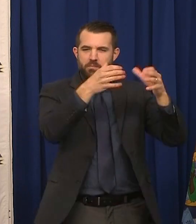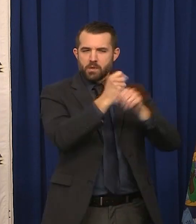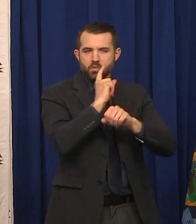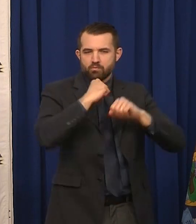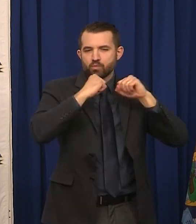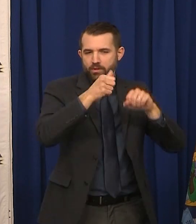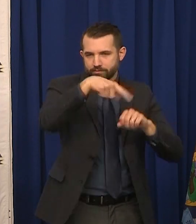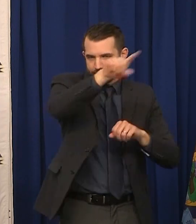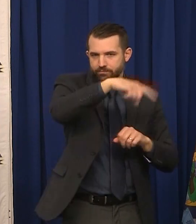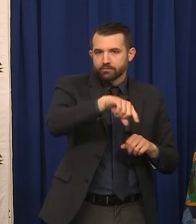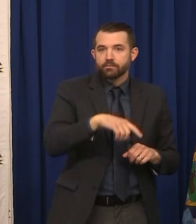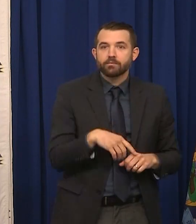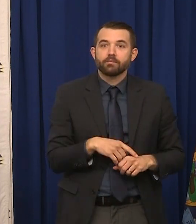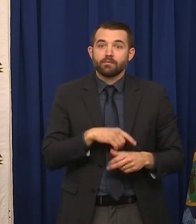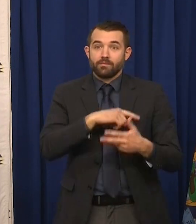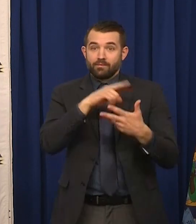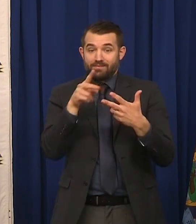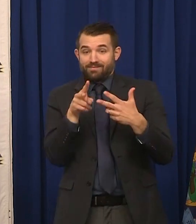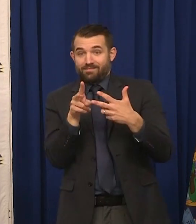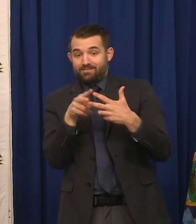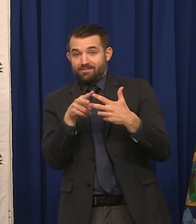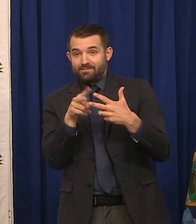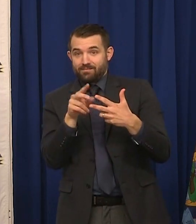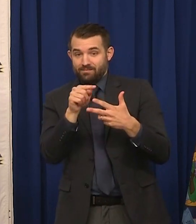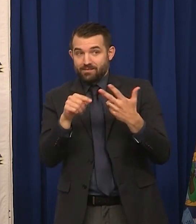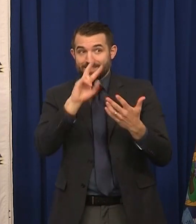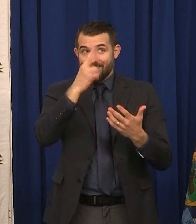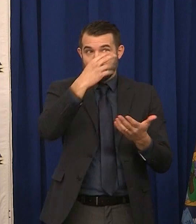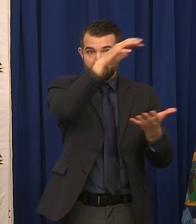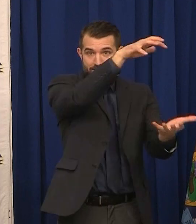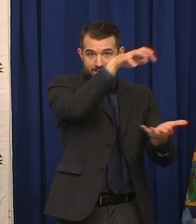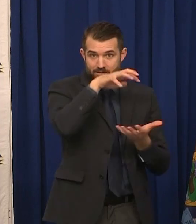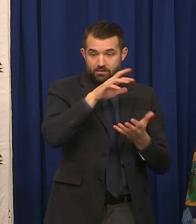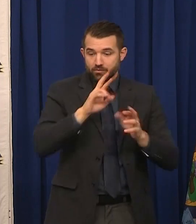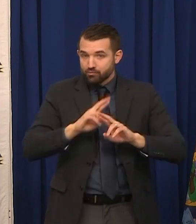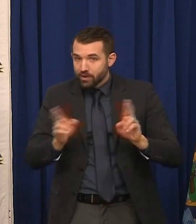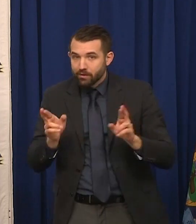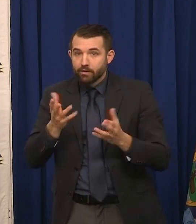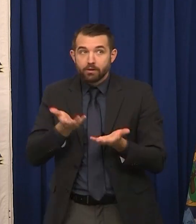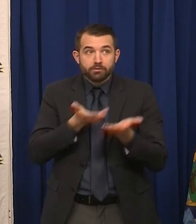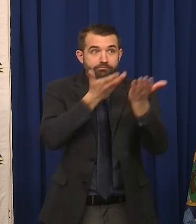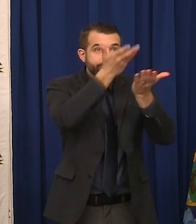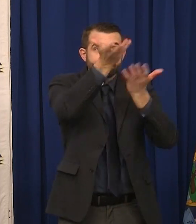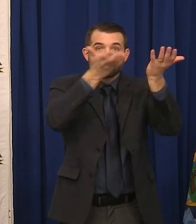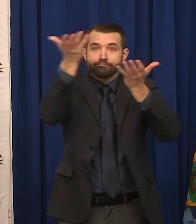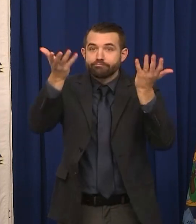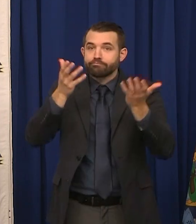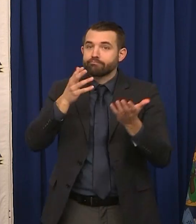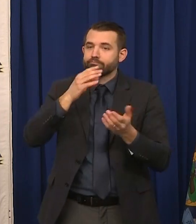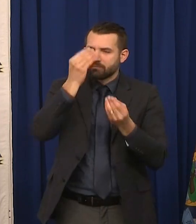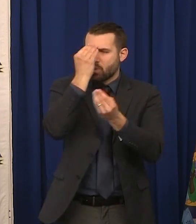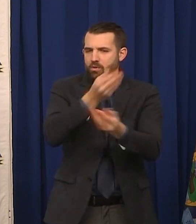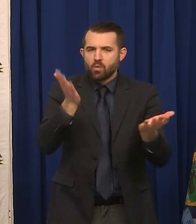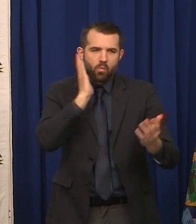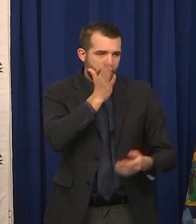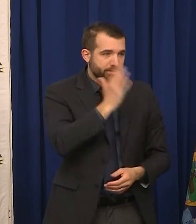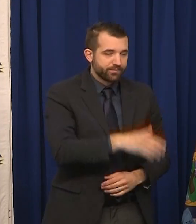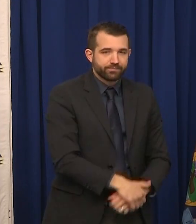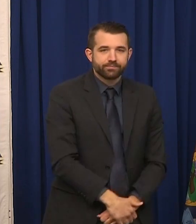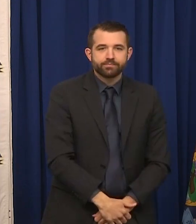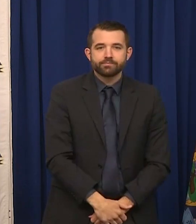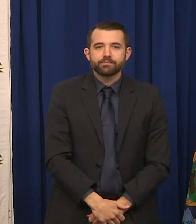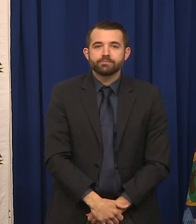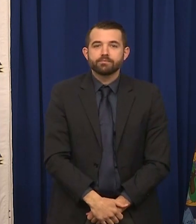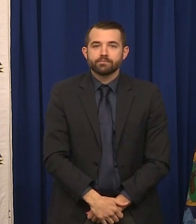those shipments are being prepared and as they're being distributed. I'd like very quickly just to note some of the